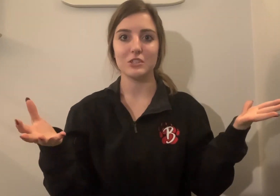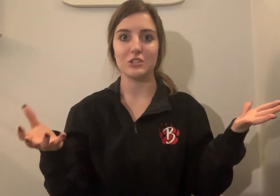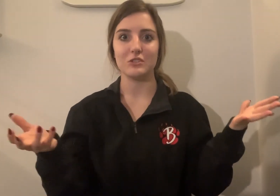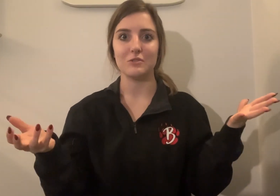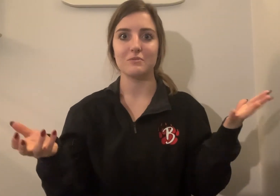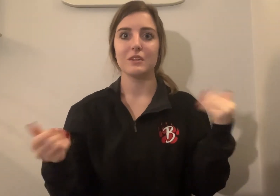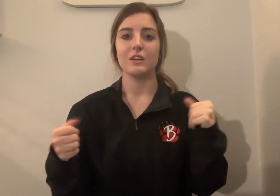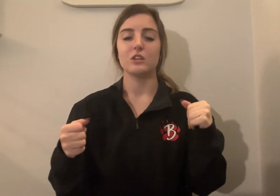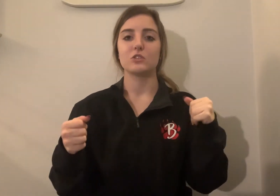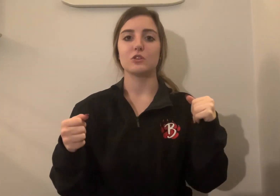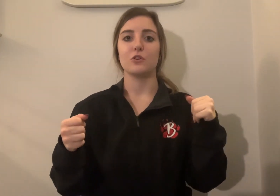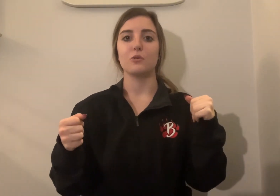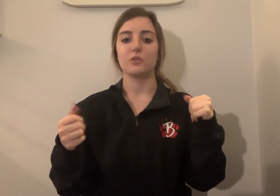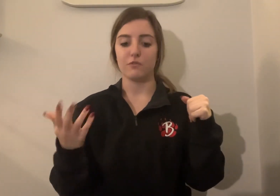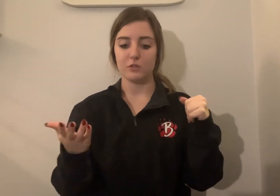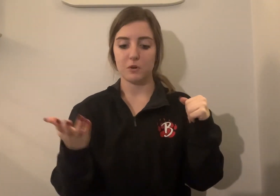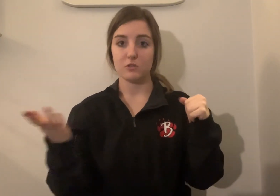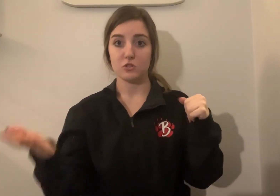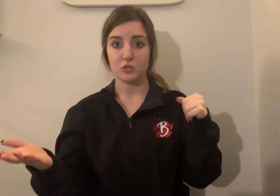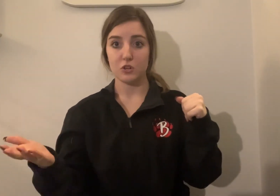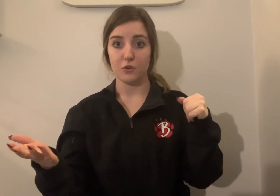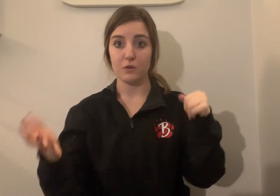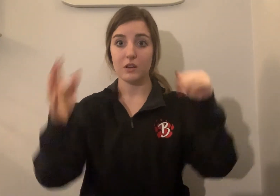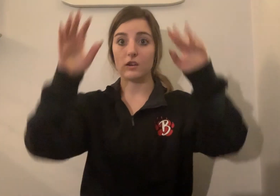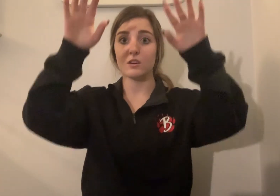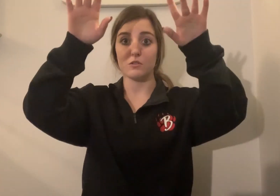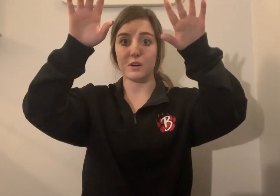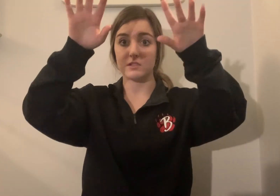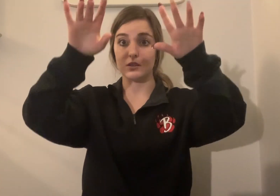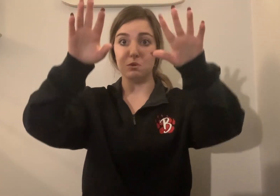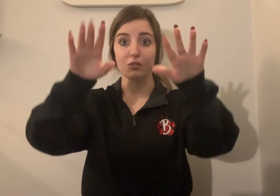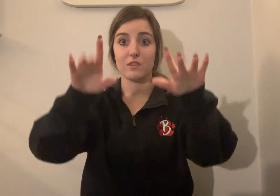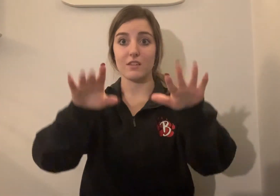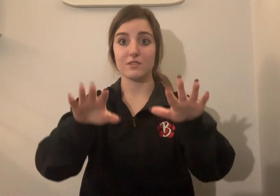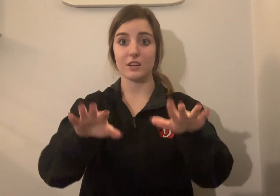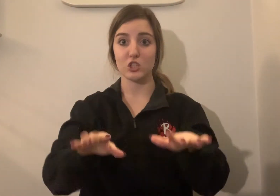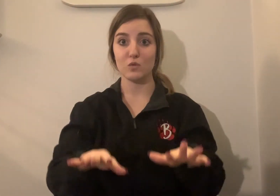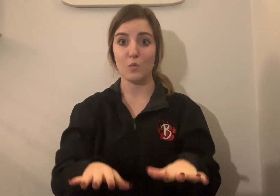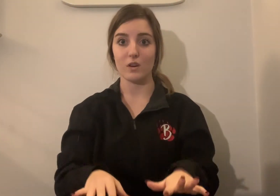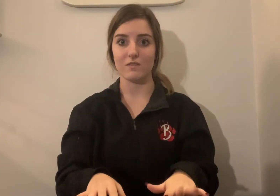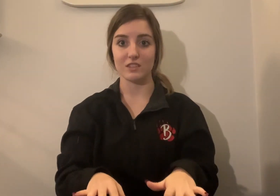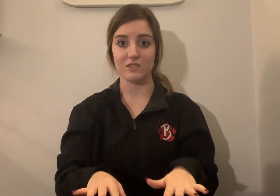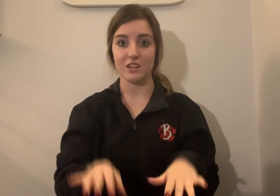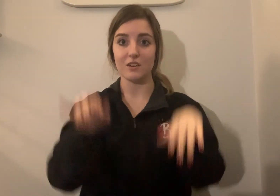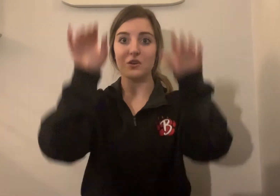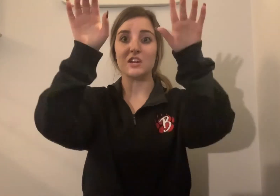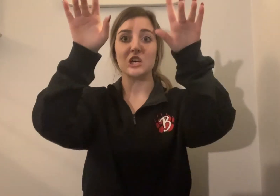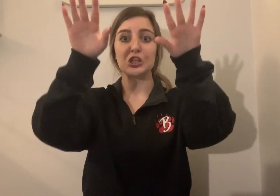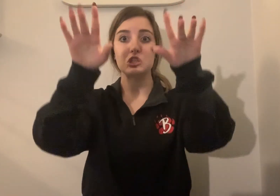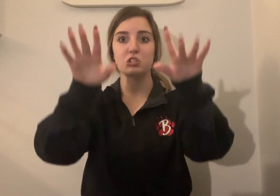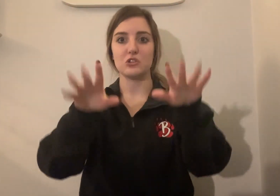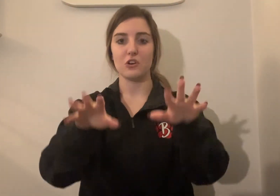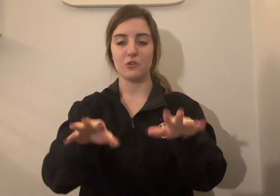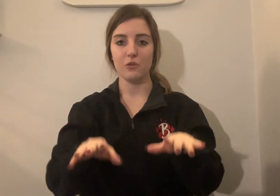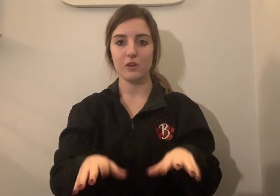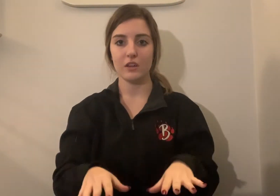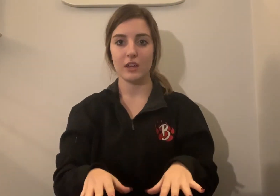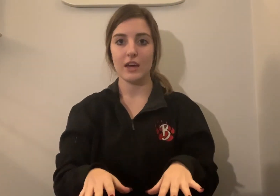you. So the first part, snow, we learned that in section 1 of this video. Snow. And